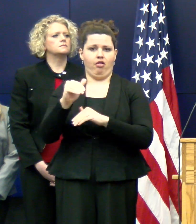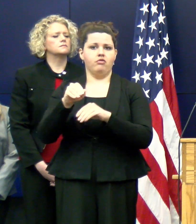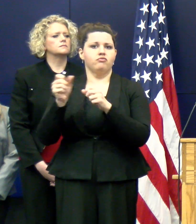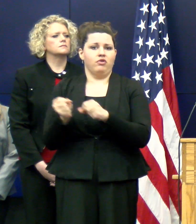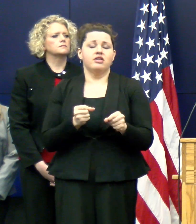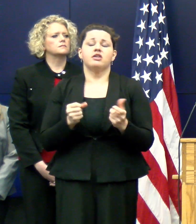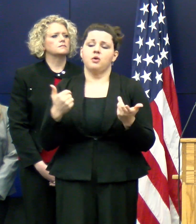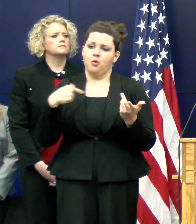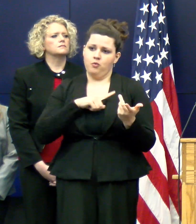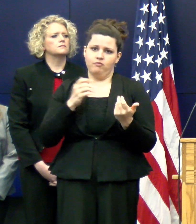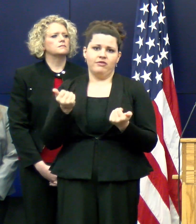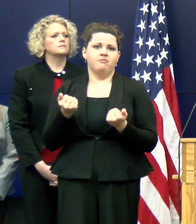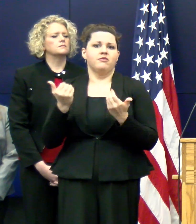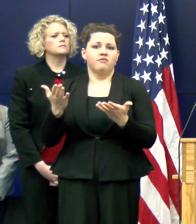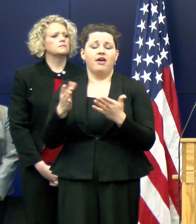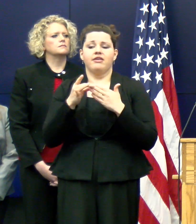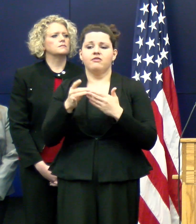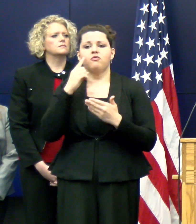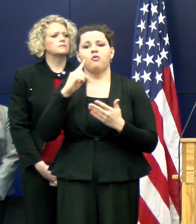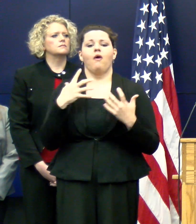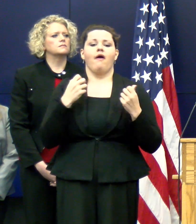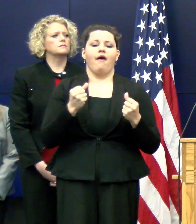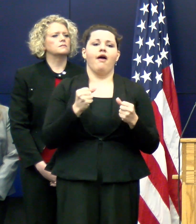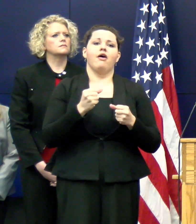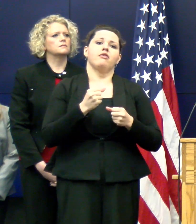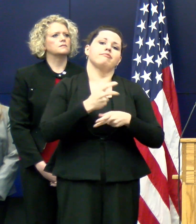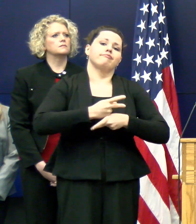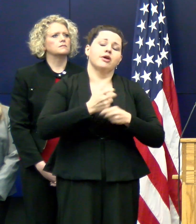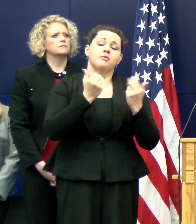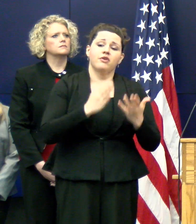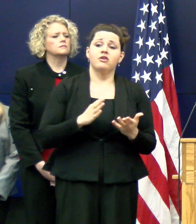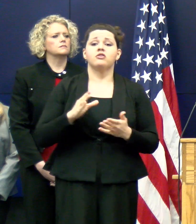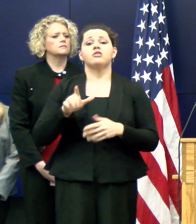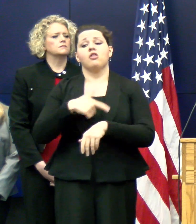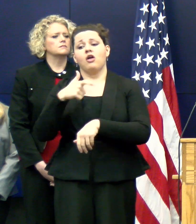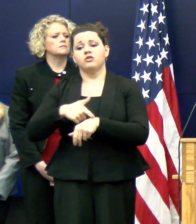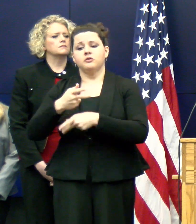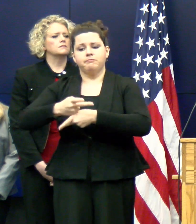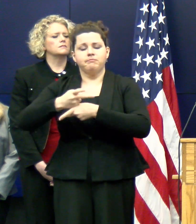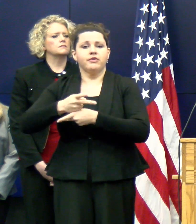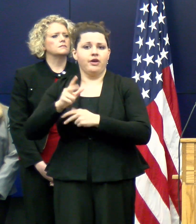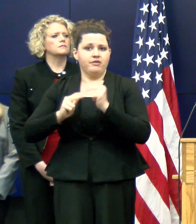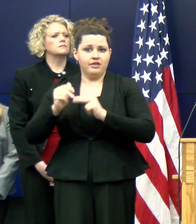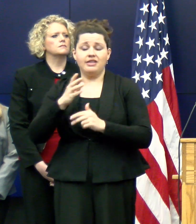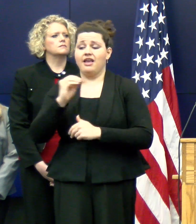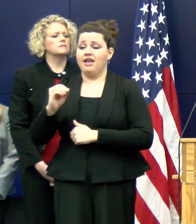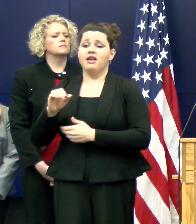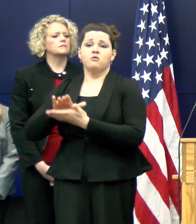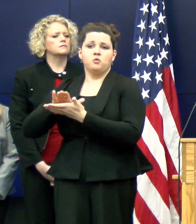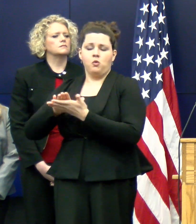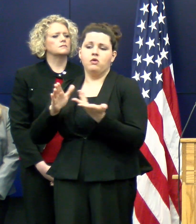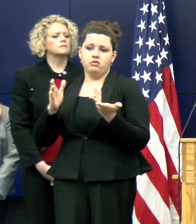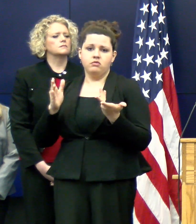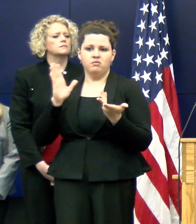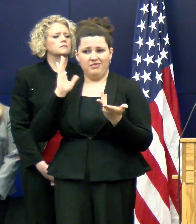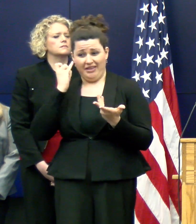detailed guidance to healthcare providers, long-term care facilities, and schools to assist in their planning should we see community